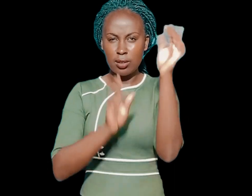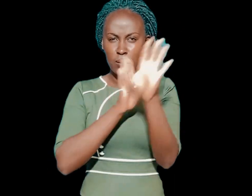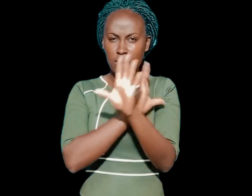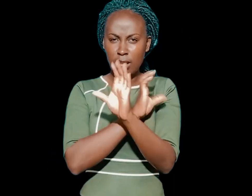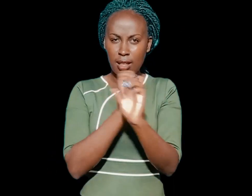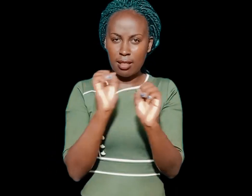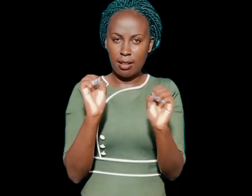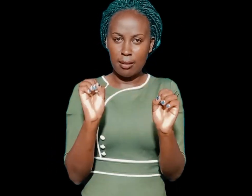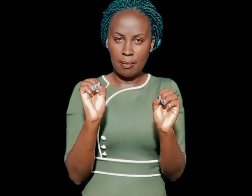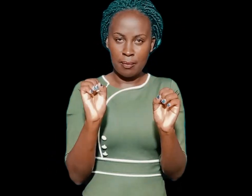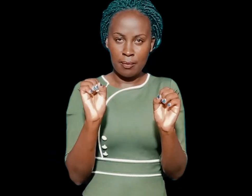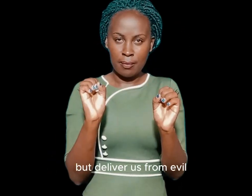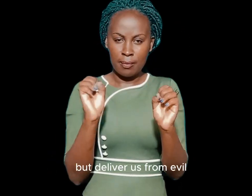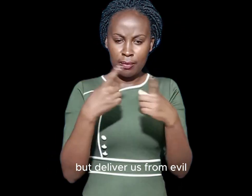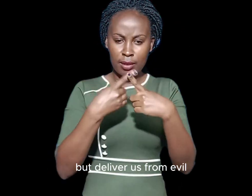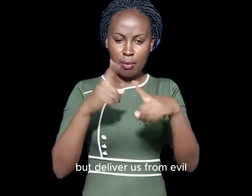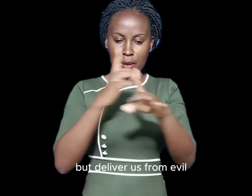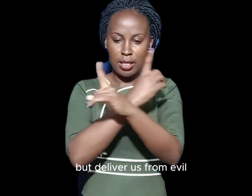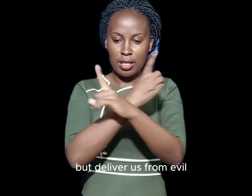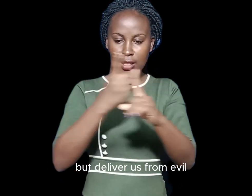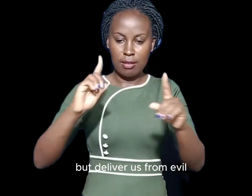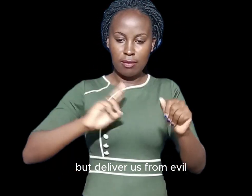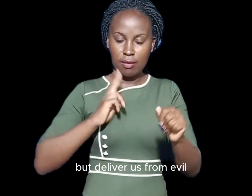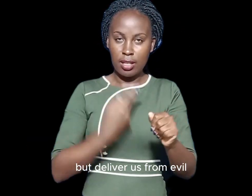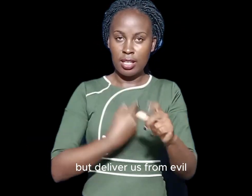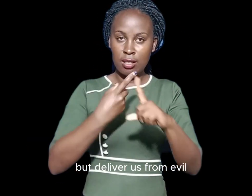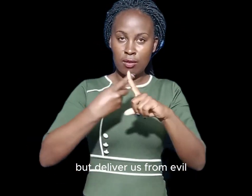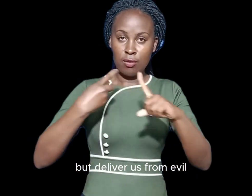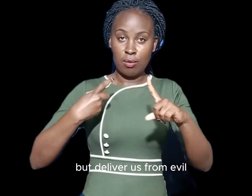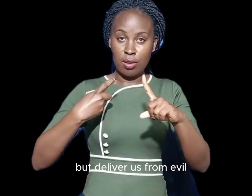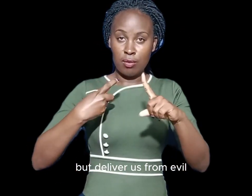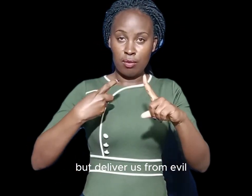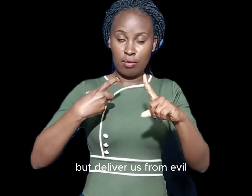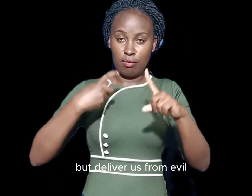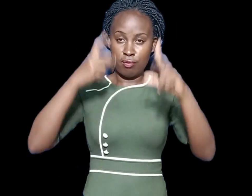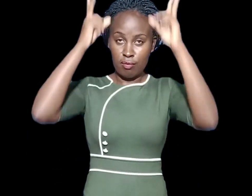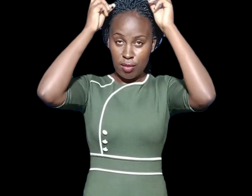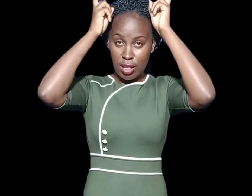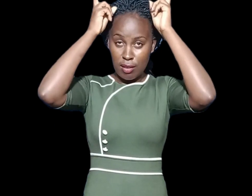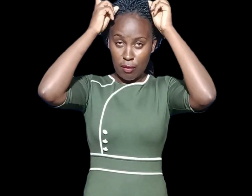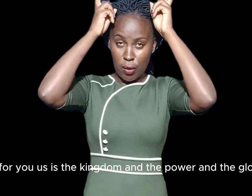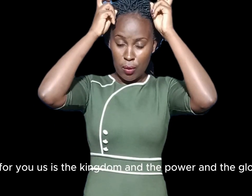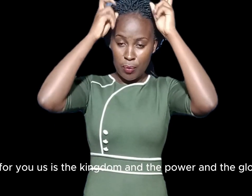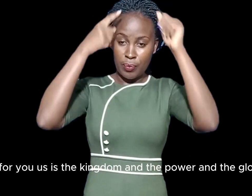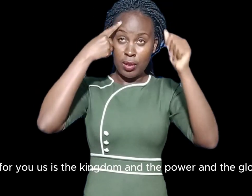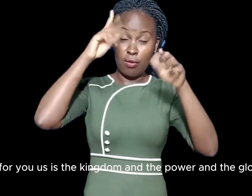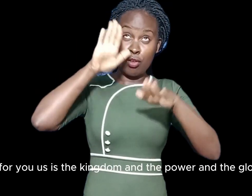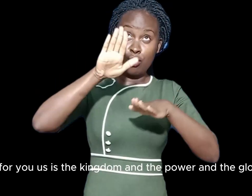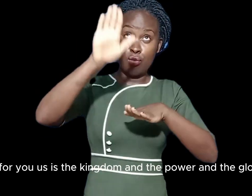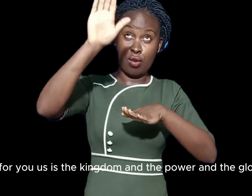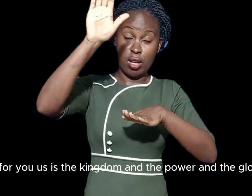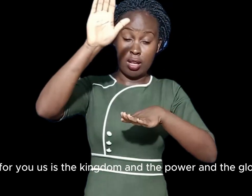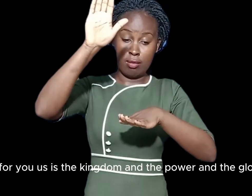But deliver us from evil For yours is the kingdom